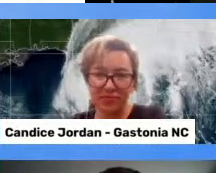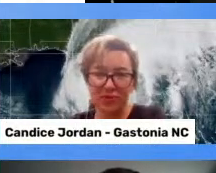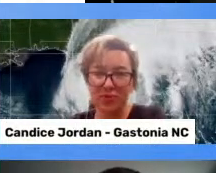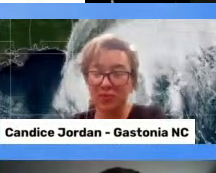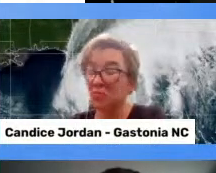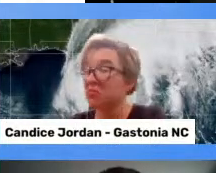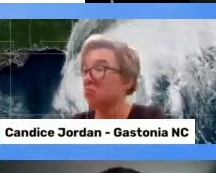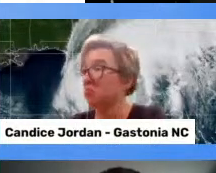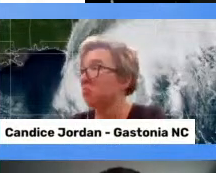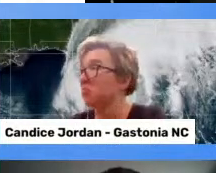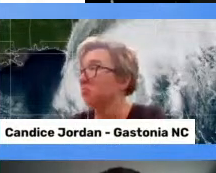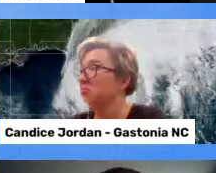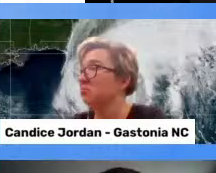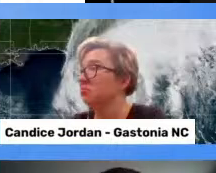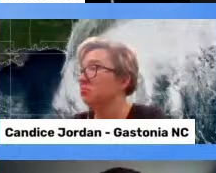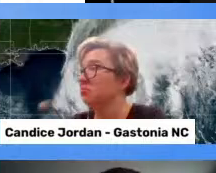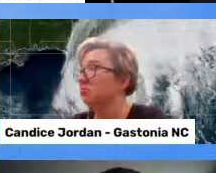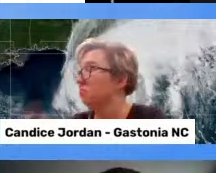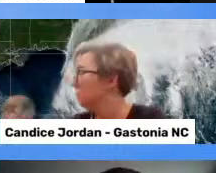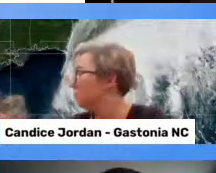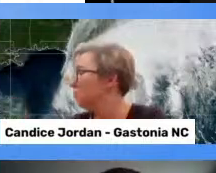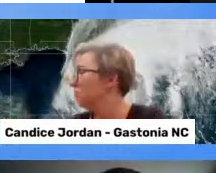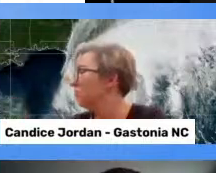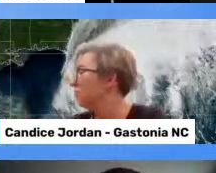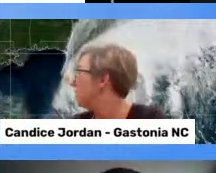is minor.